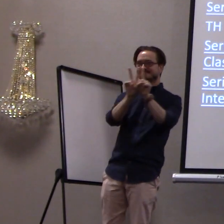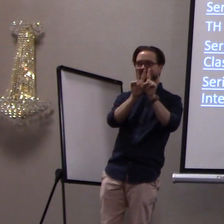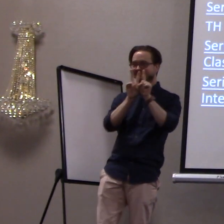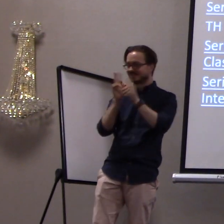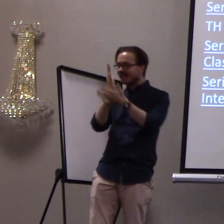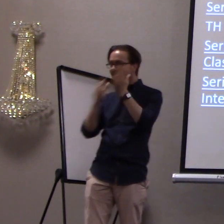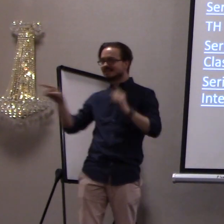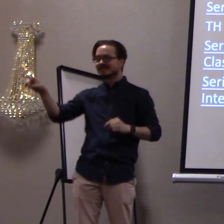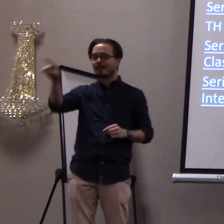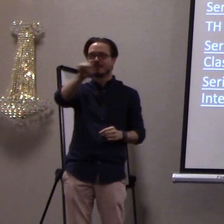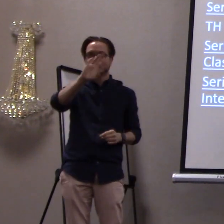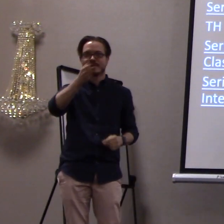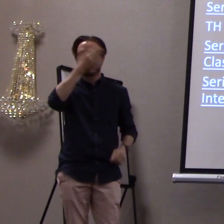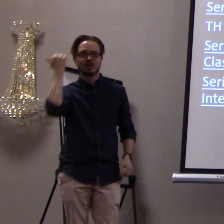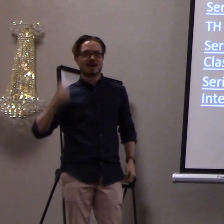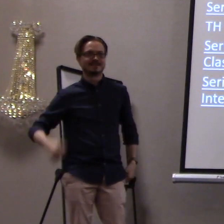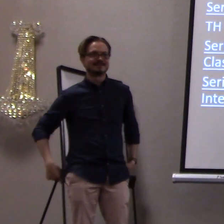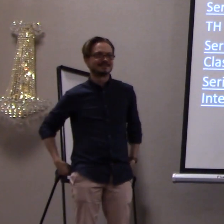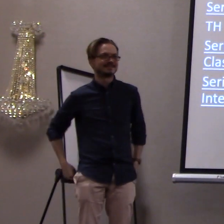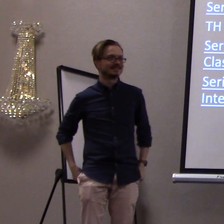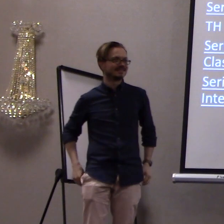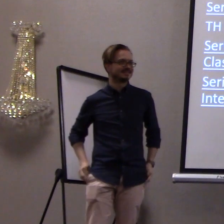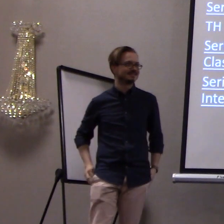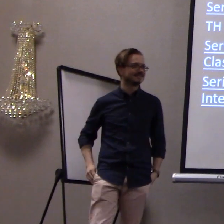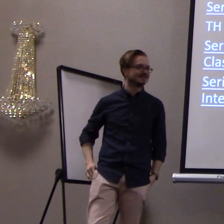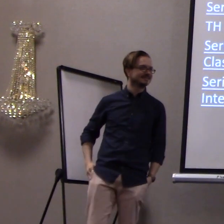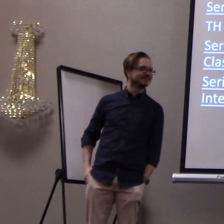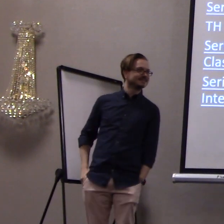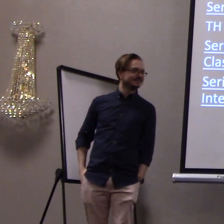parents. And some of you have never forgotten.